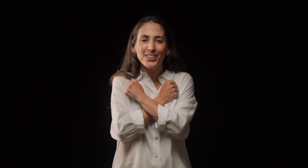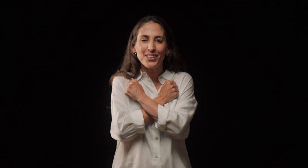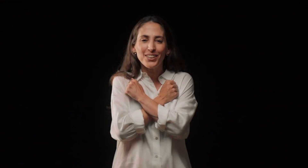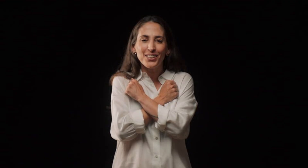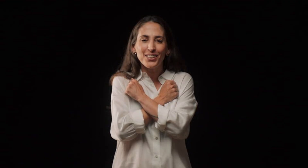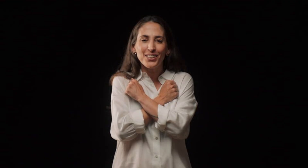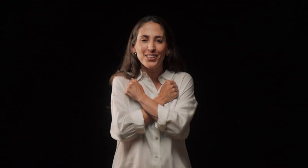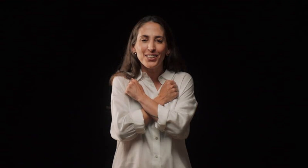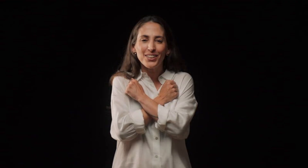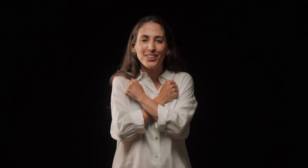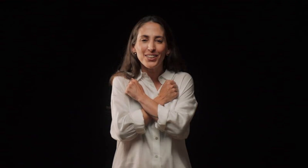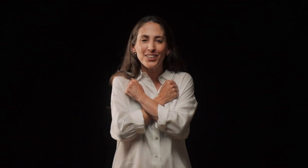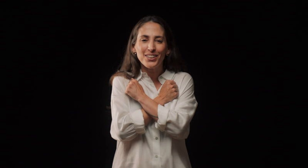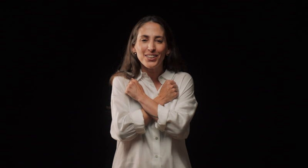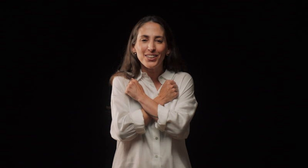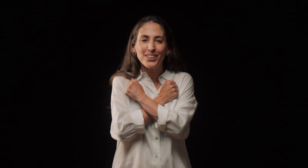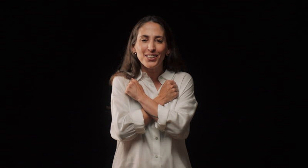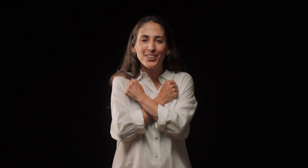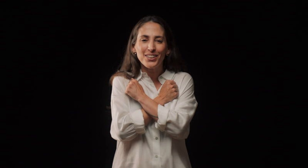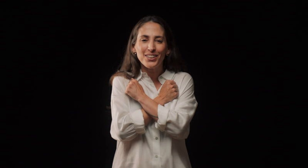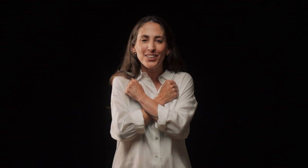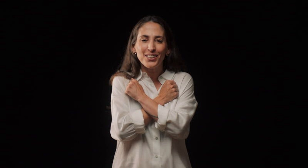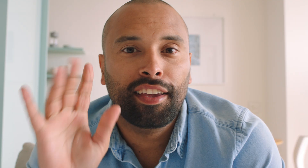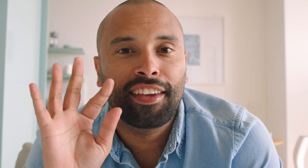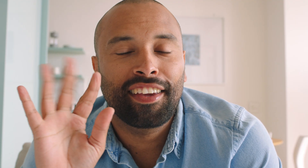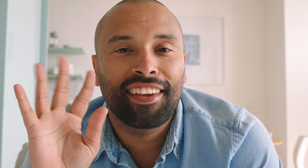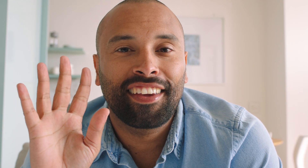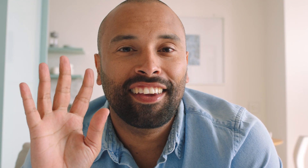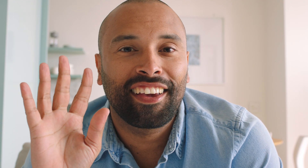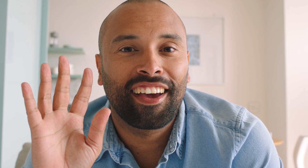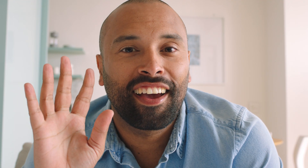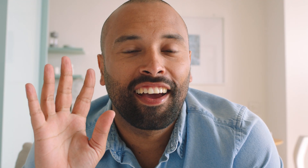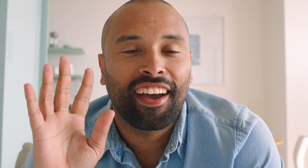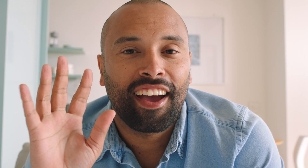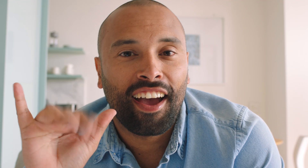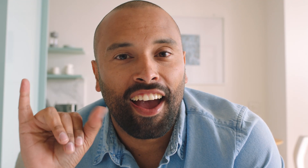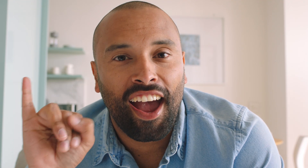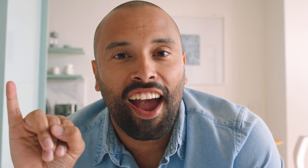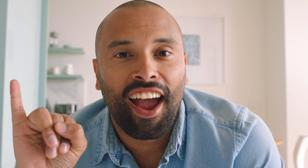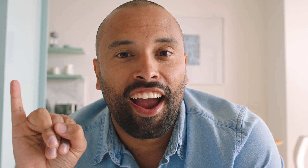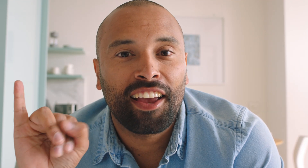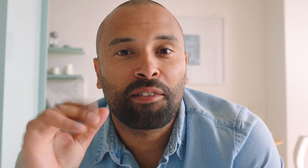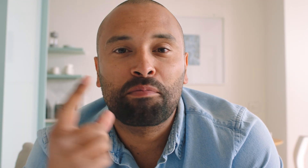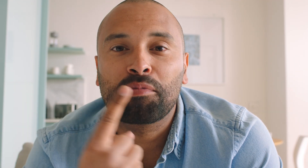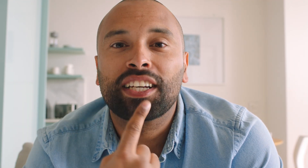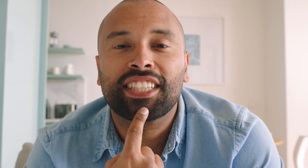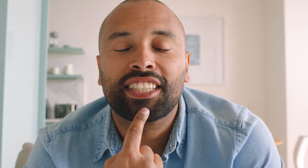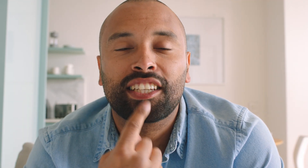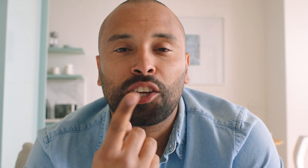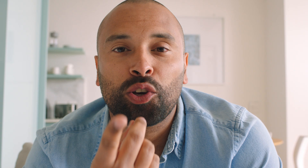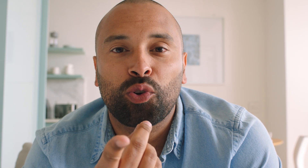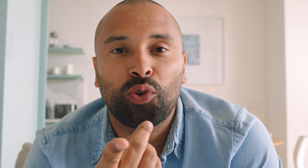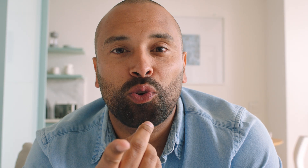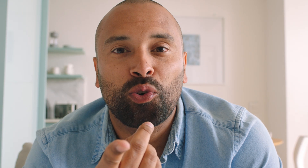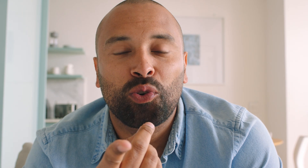deaf educator, and Thomas Gallaudet, a hearing minister. Together, they established the American School for the Deaf